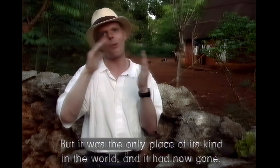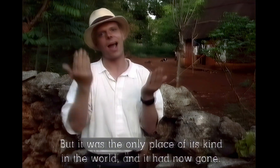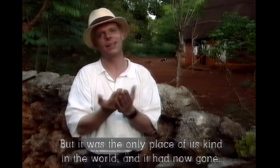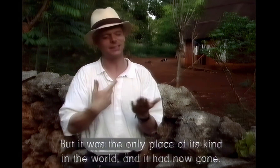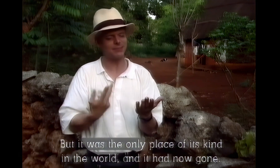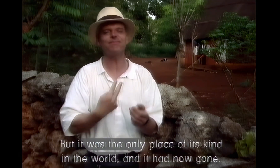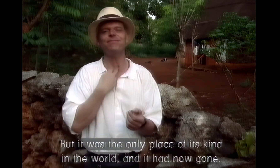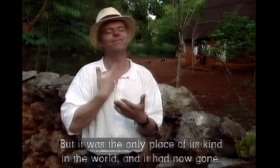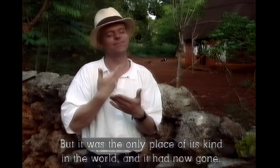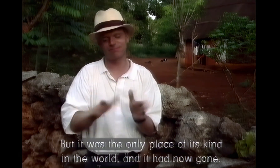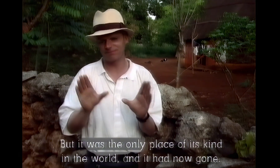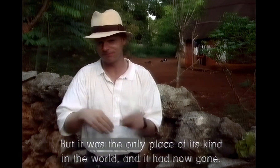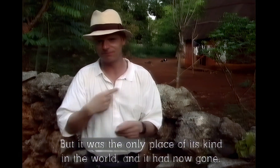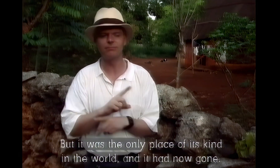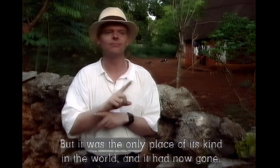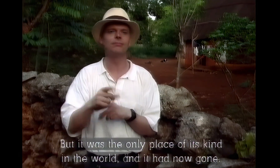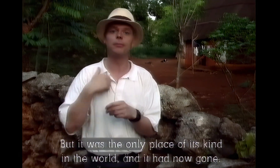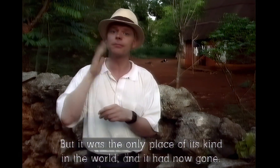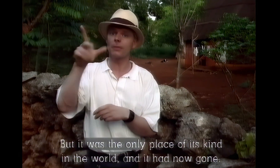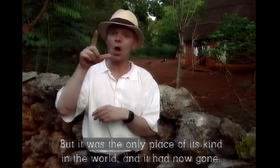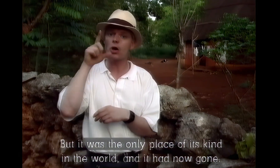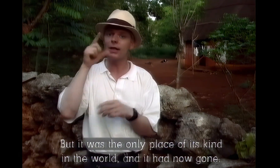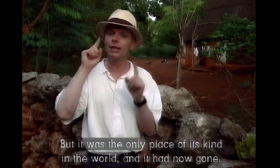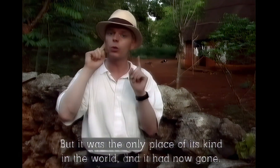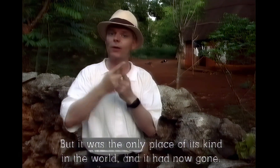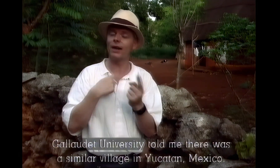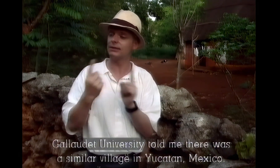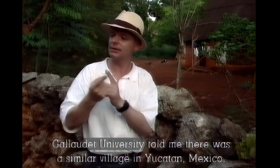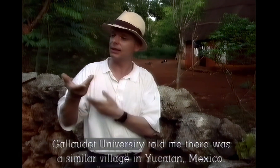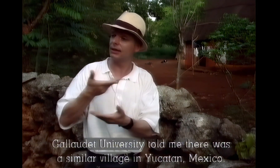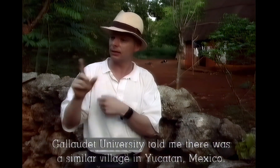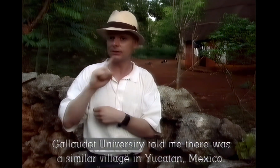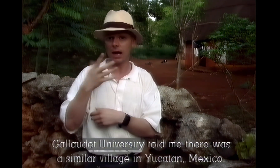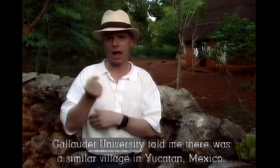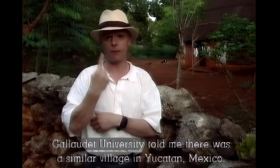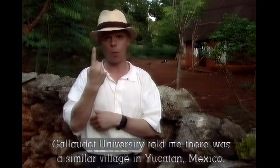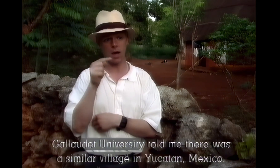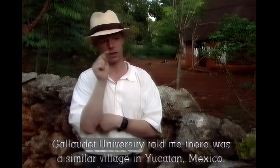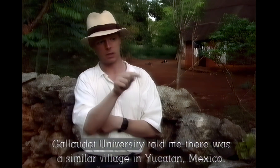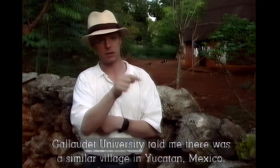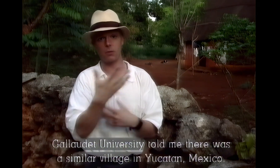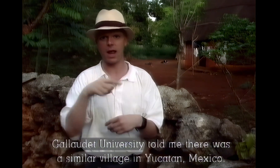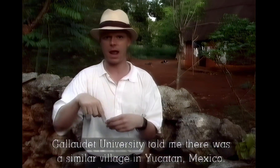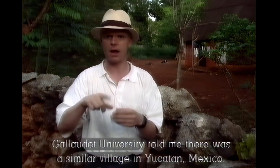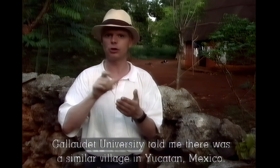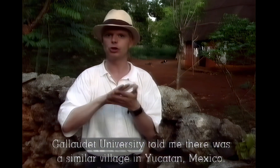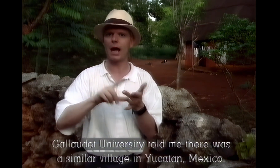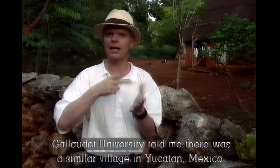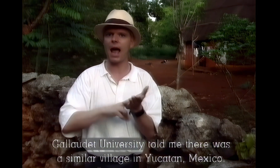gone. Sometime after reading the book, I went to Gallaudet University, where I was told that a similar village exists here in the Yucatan